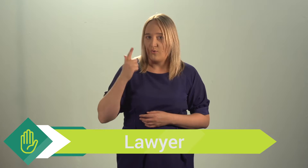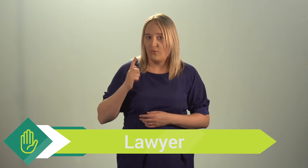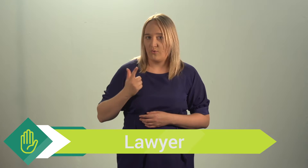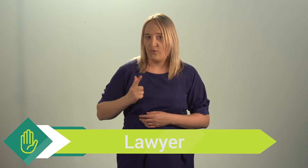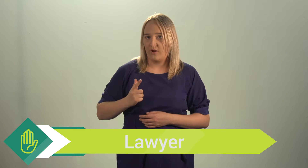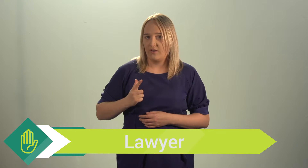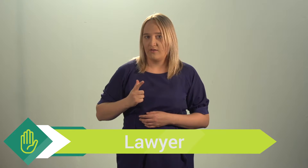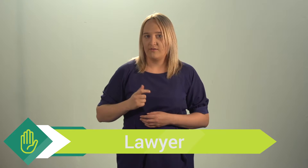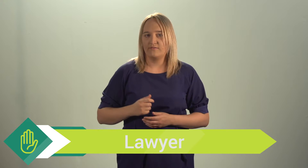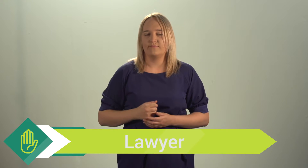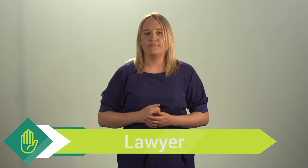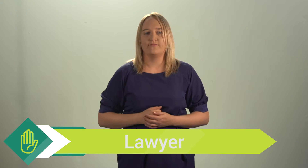lawyer,